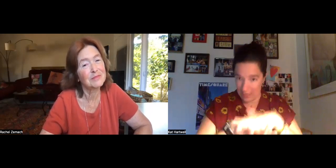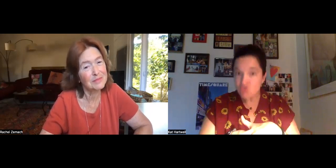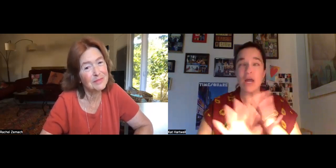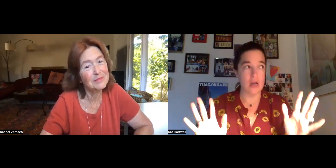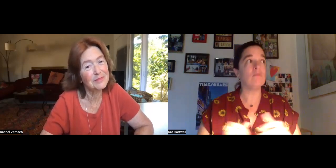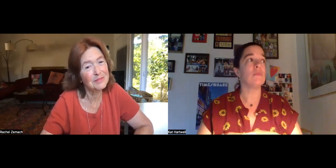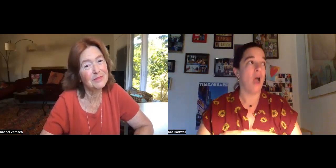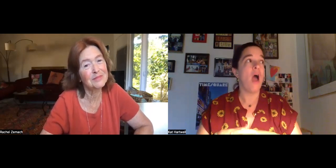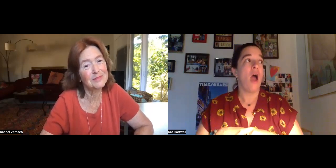mainstream,